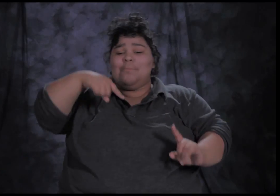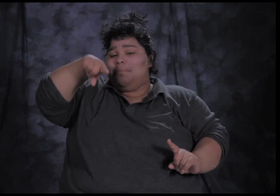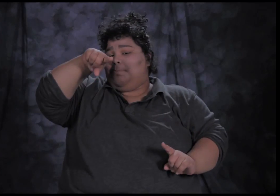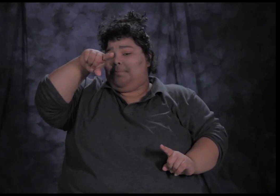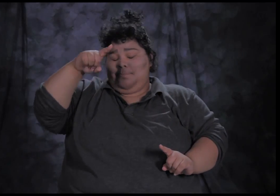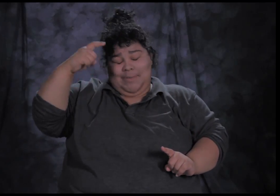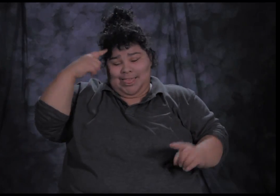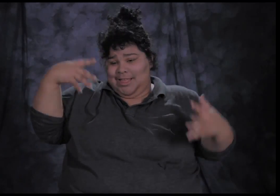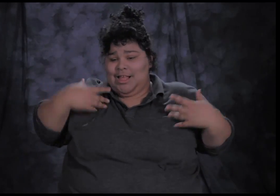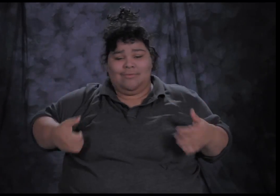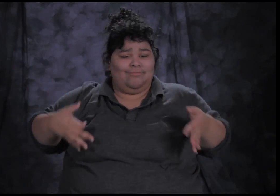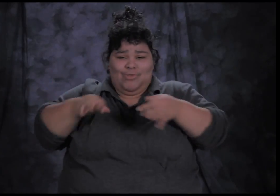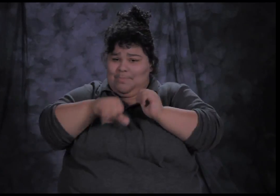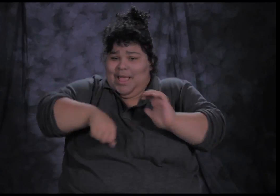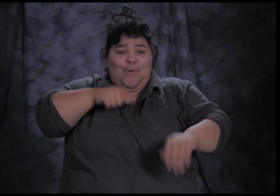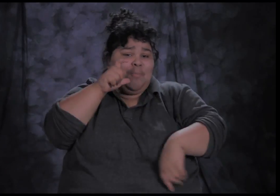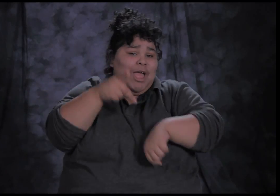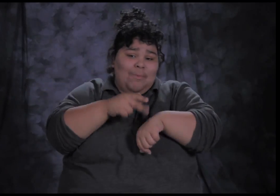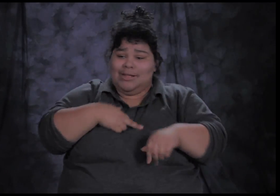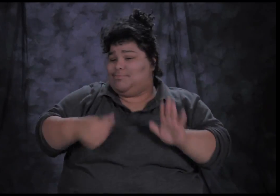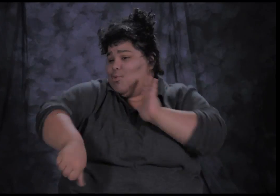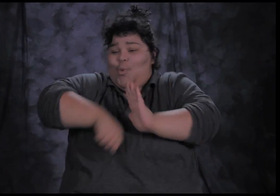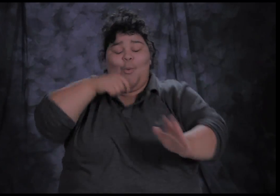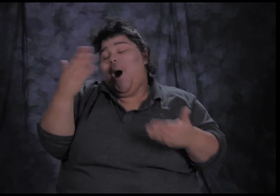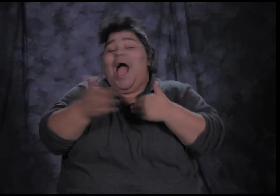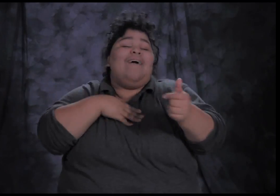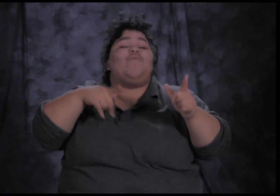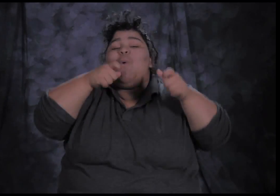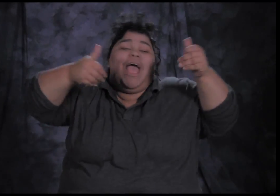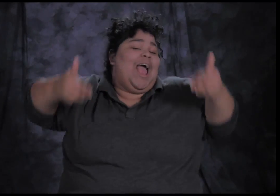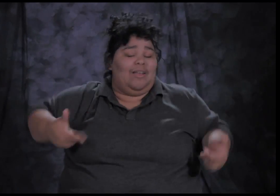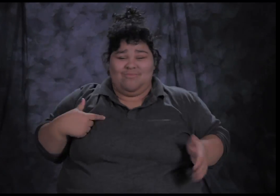from. So, this is who I am, world. That's my answer, I guess.